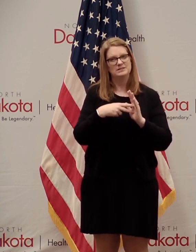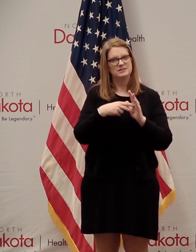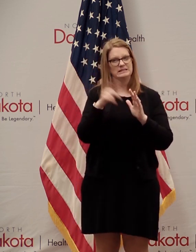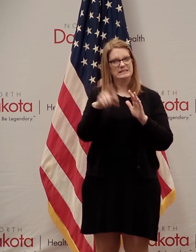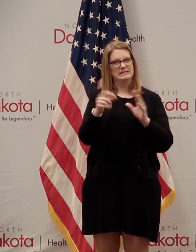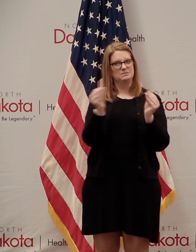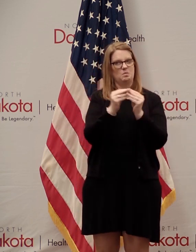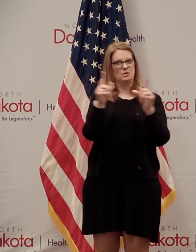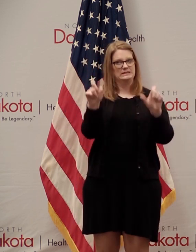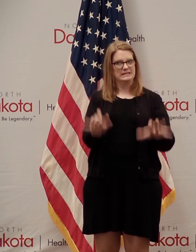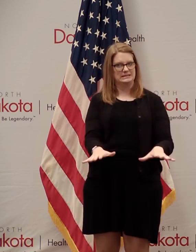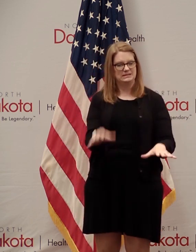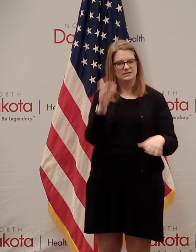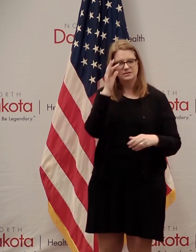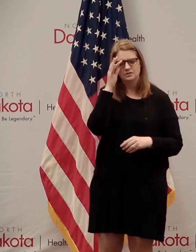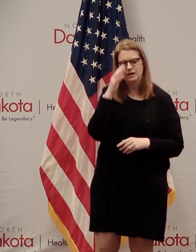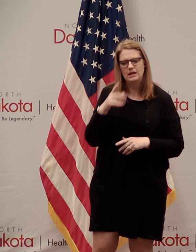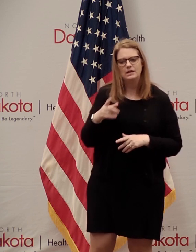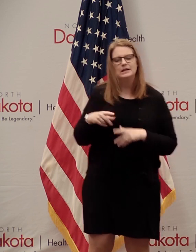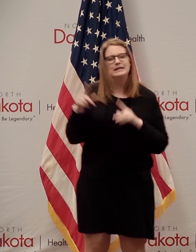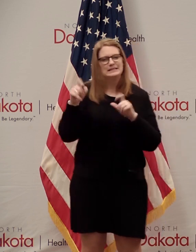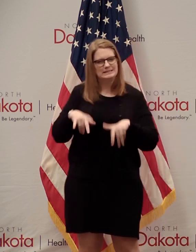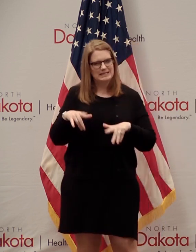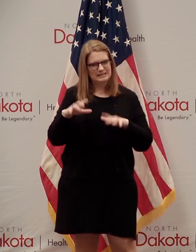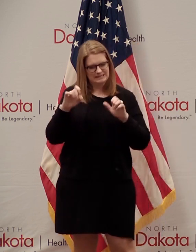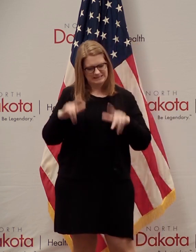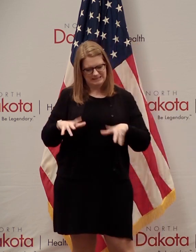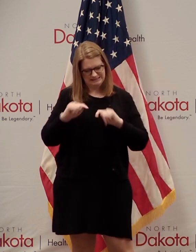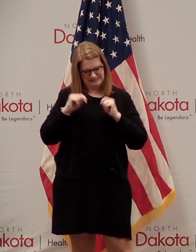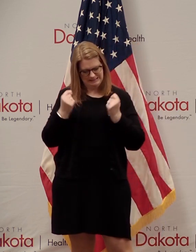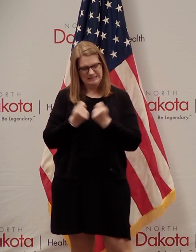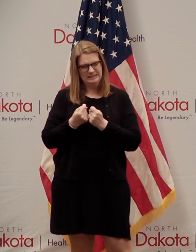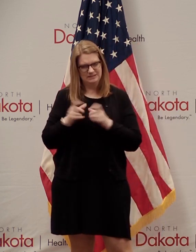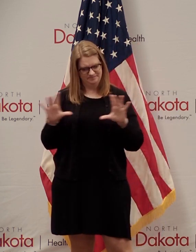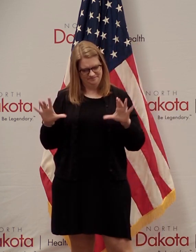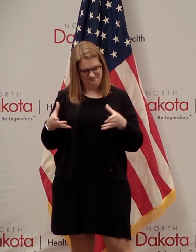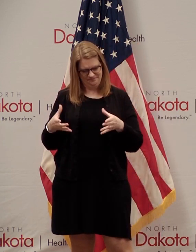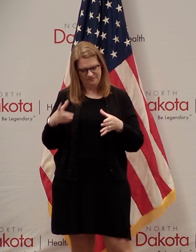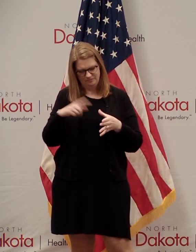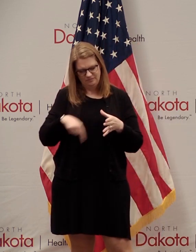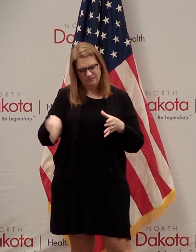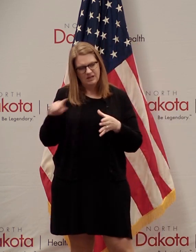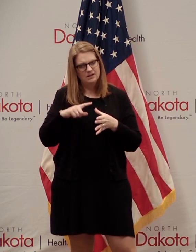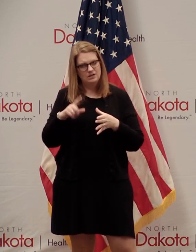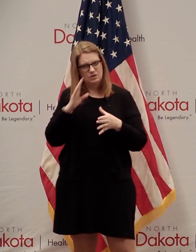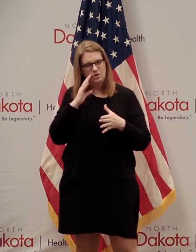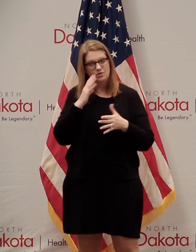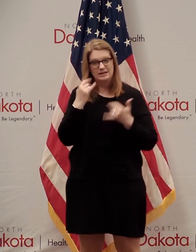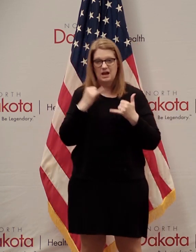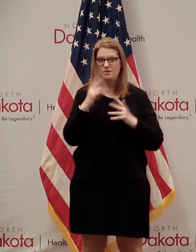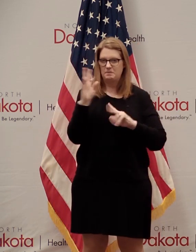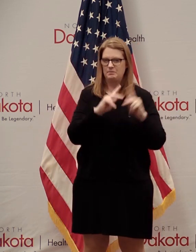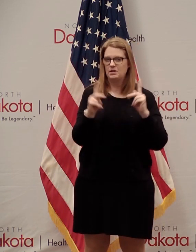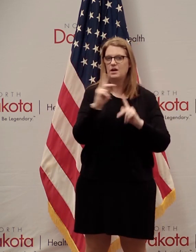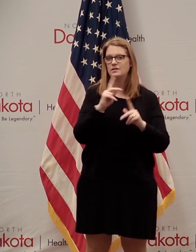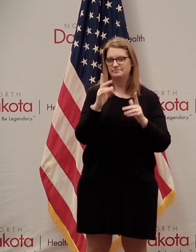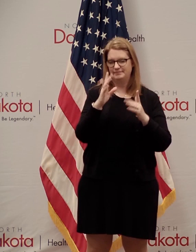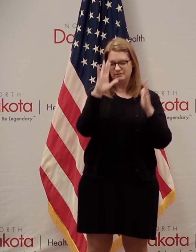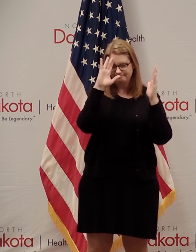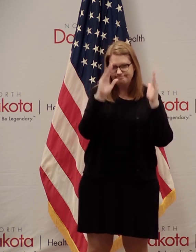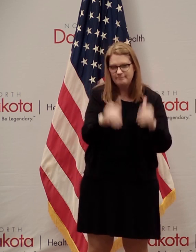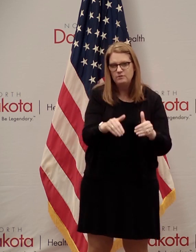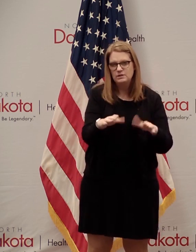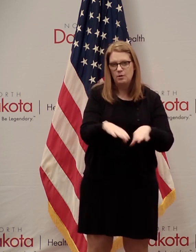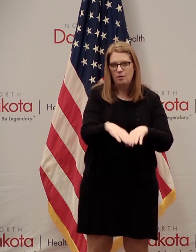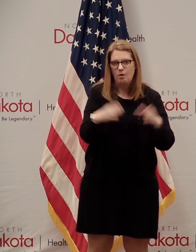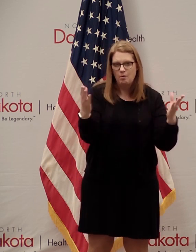testing team effort, because there's so much focus these days around reopening. It's important that even